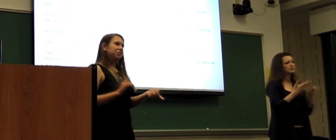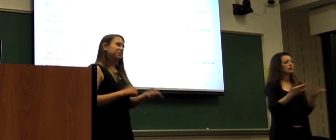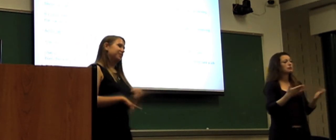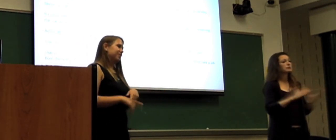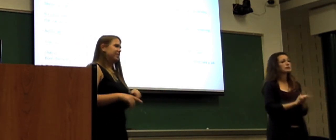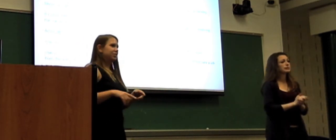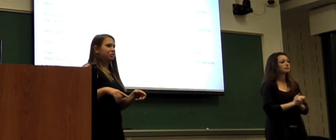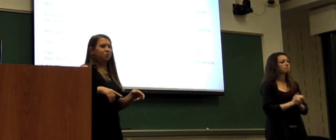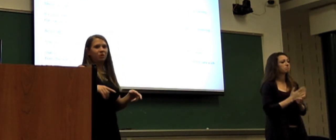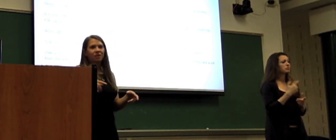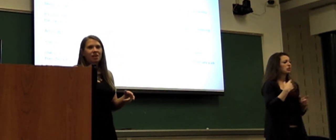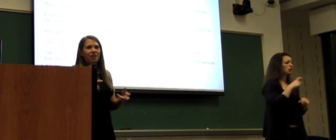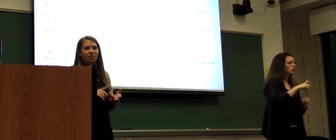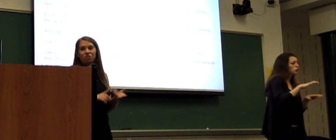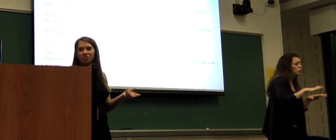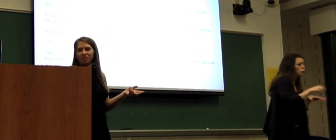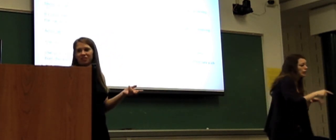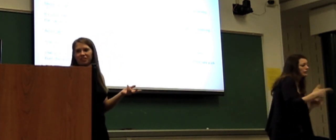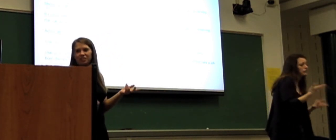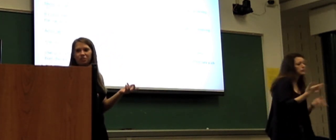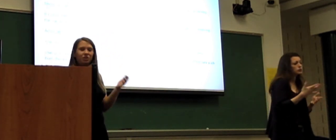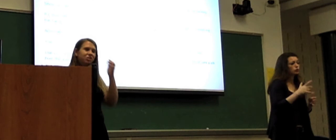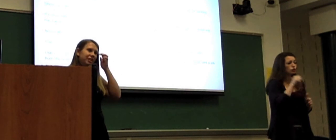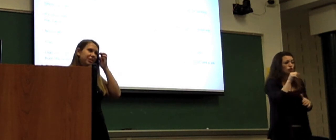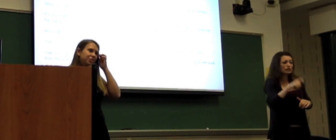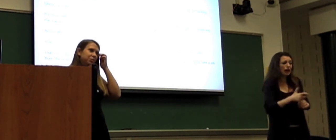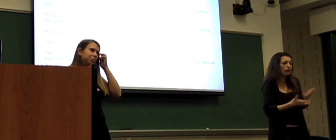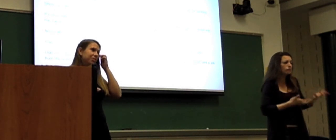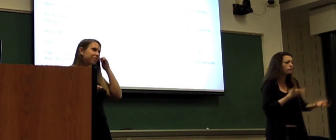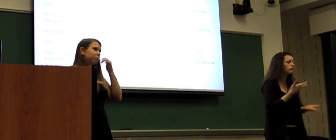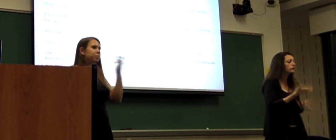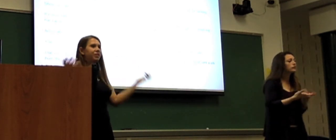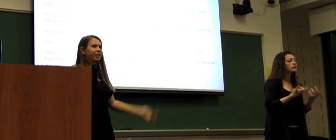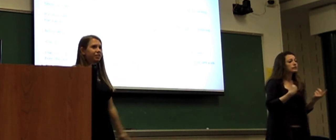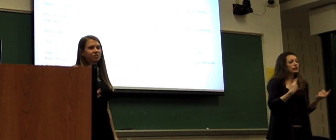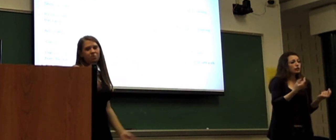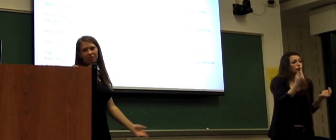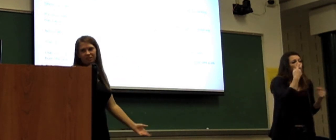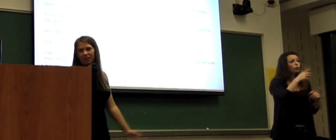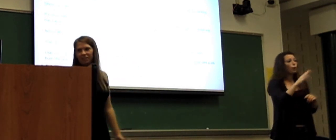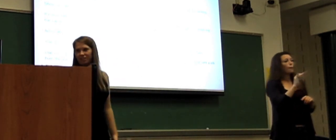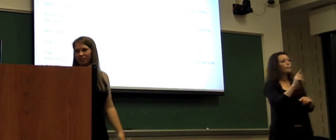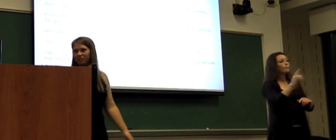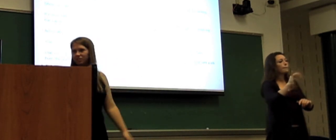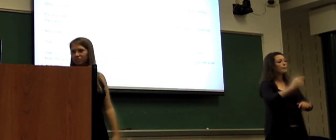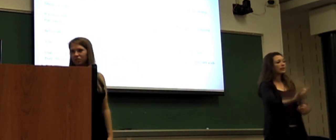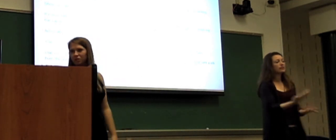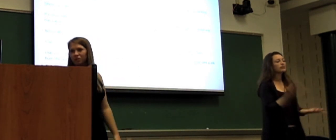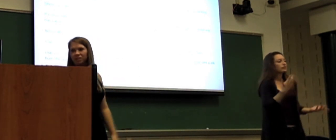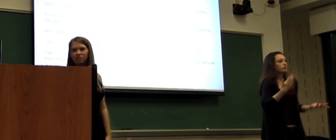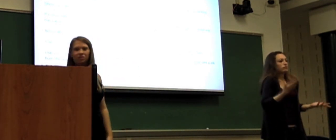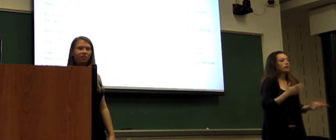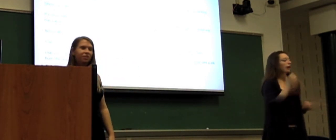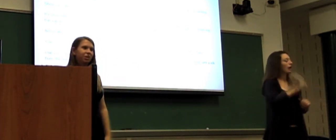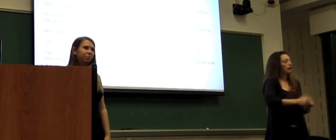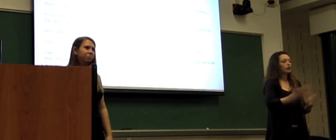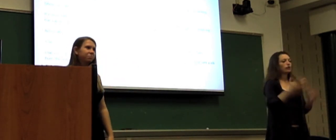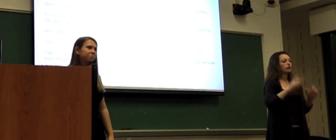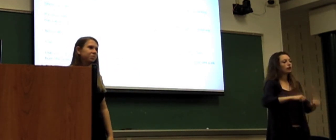if I should have done this, or if I shouldn't have done this, or what should I do for billing, or something, anything. So it's a